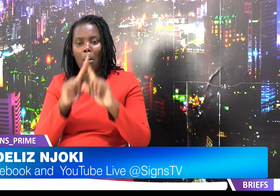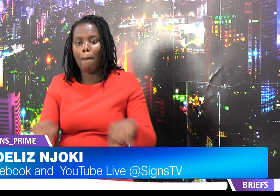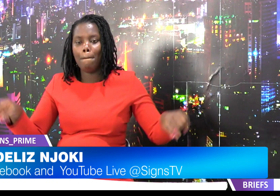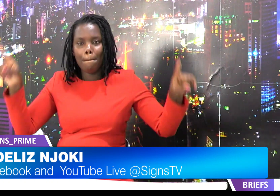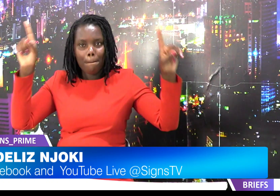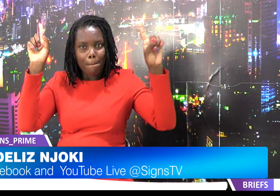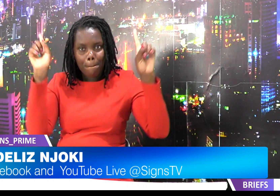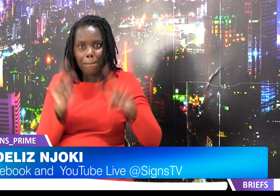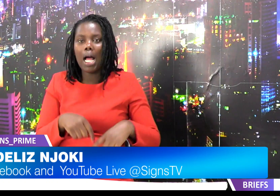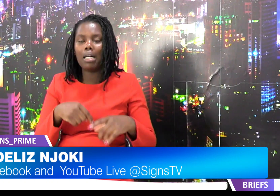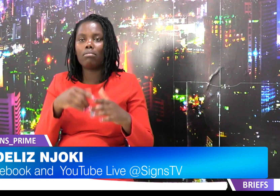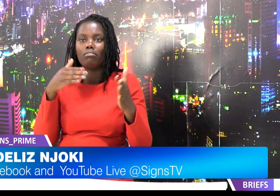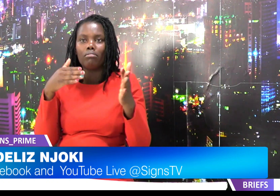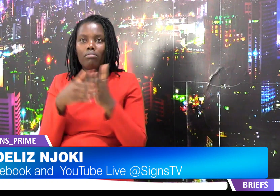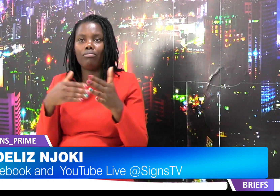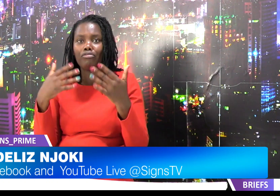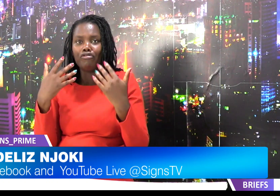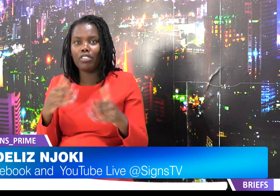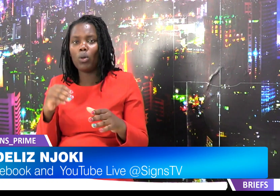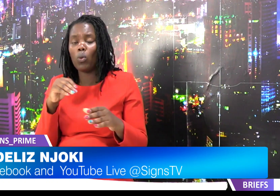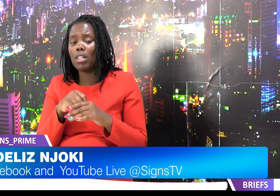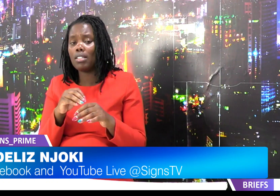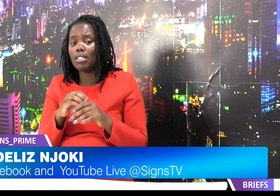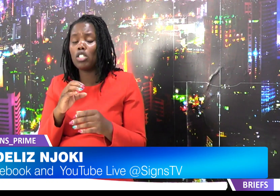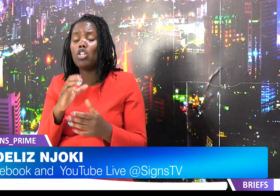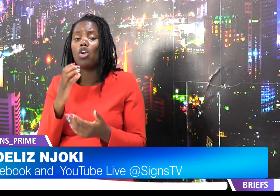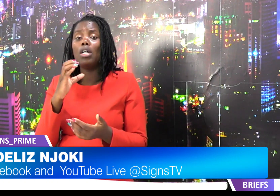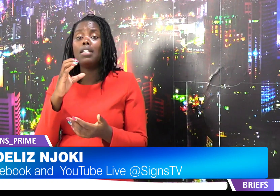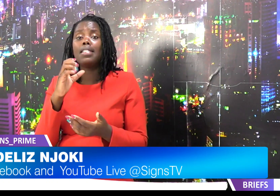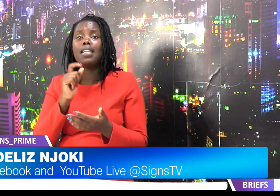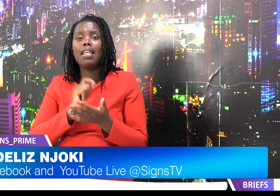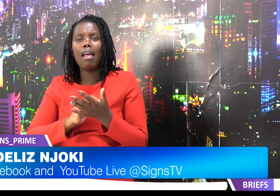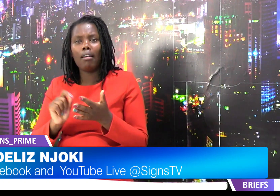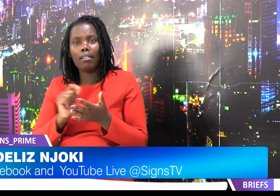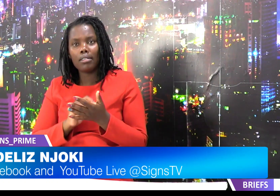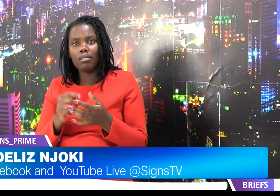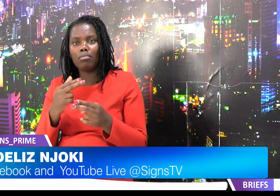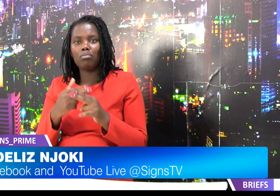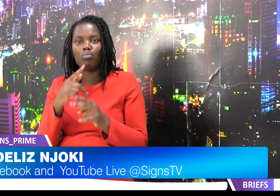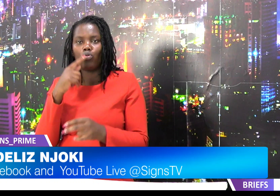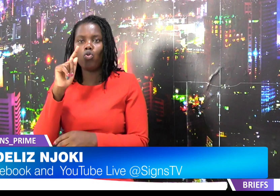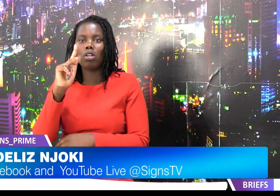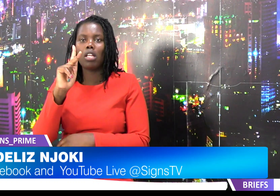which was recently banned by Interior Cabinet Secretary Kithure Kindiki.